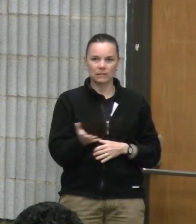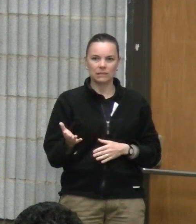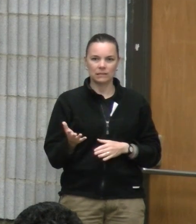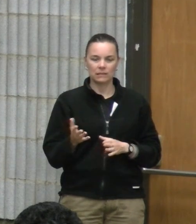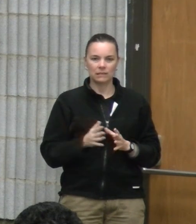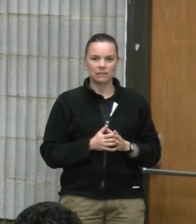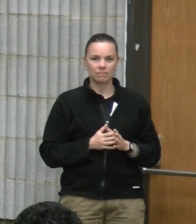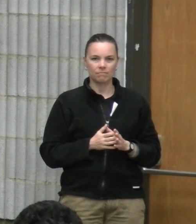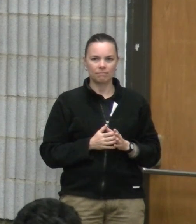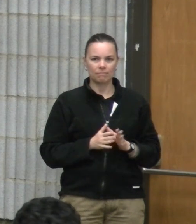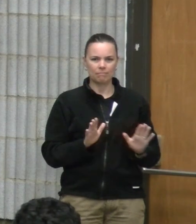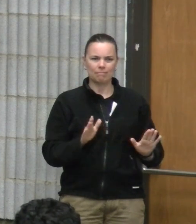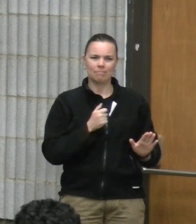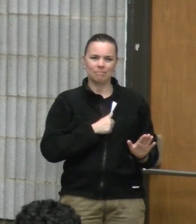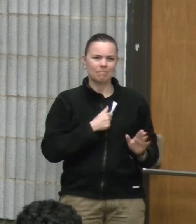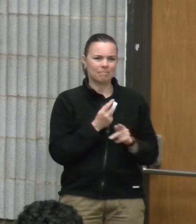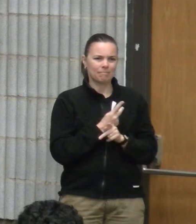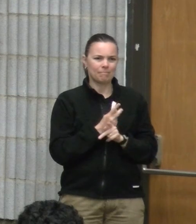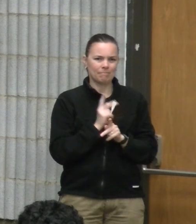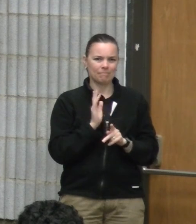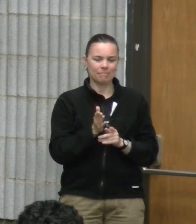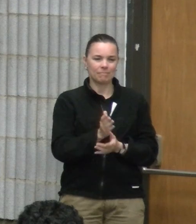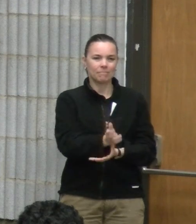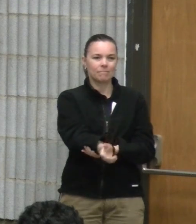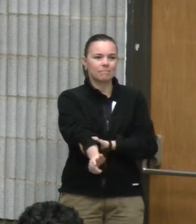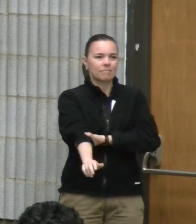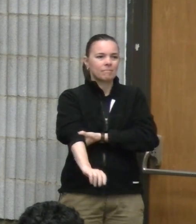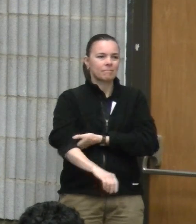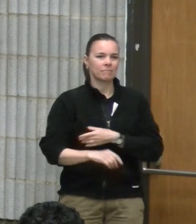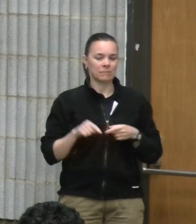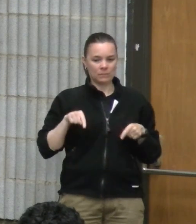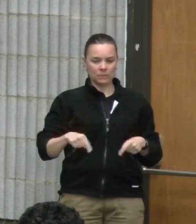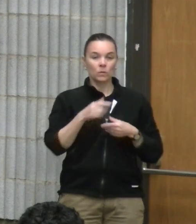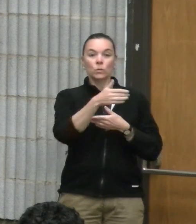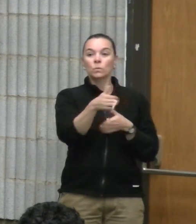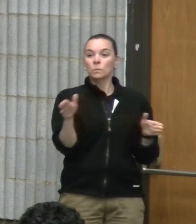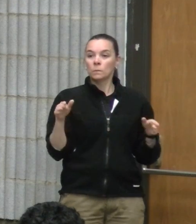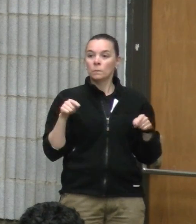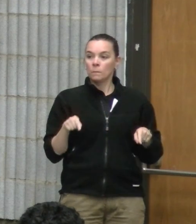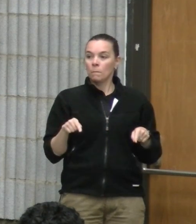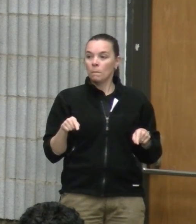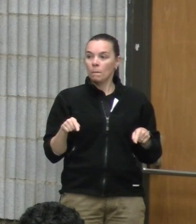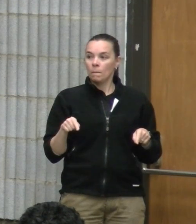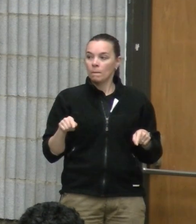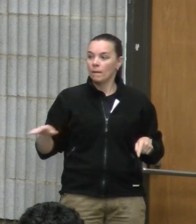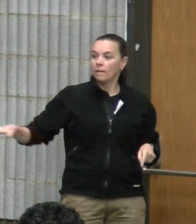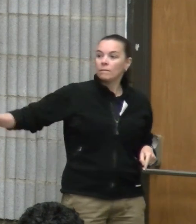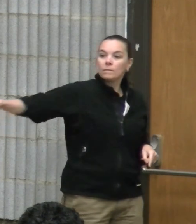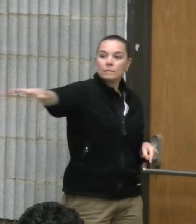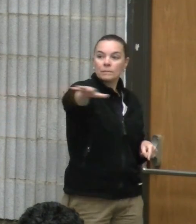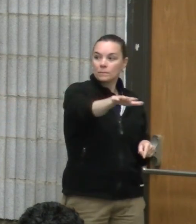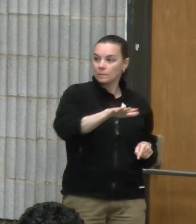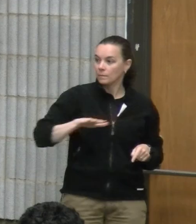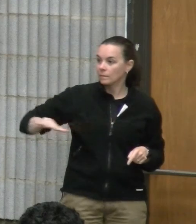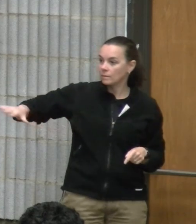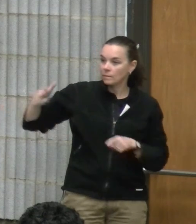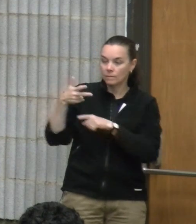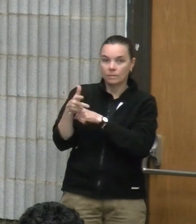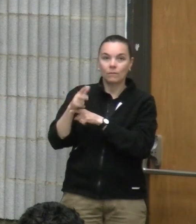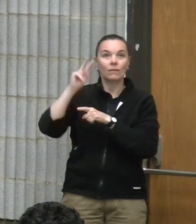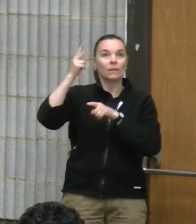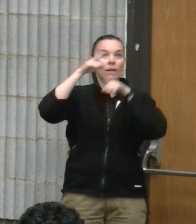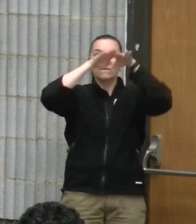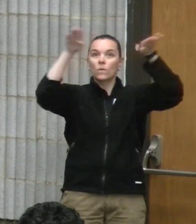I'll make sure to figure that out. So basically in this room, the ground floor is a filming zone, the second floor is a not filming